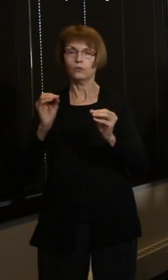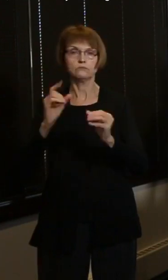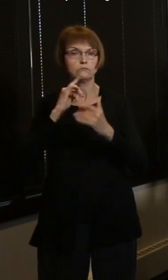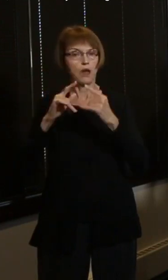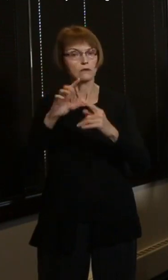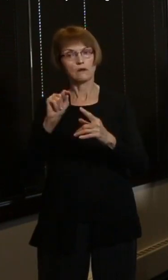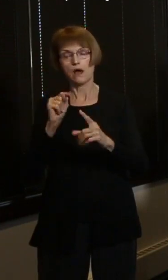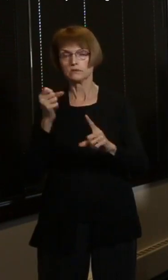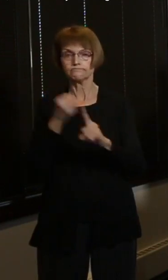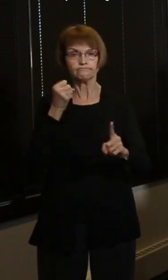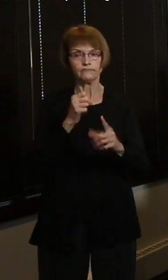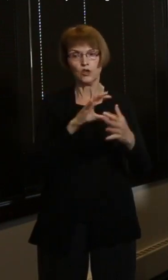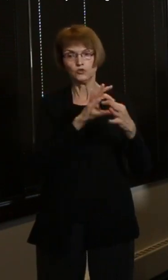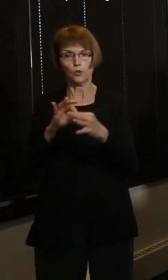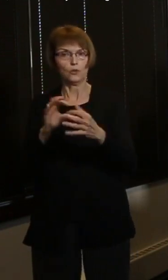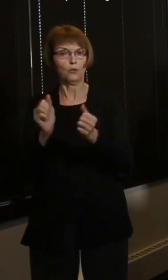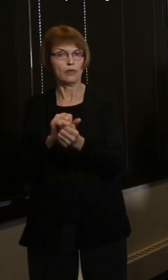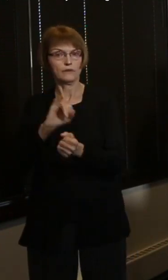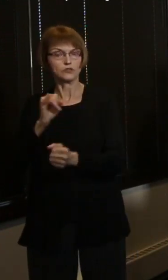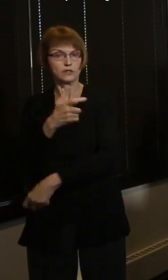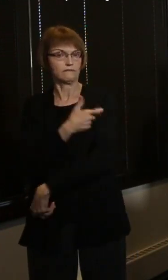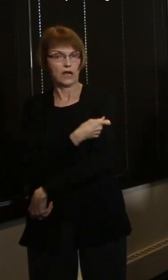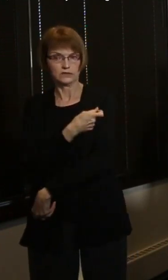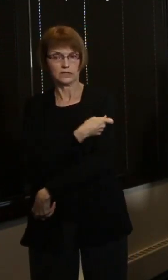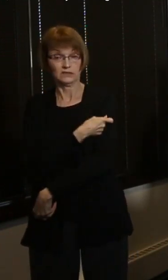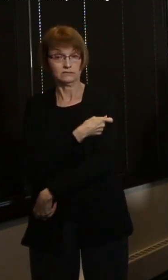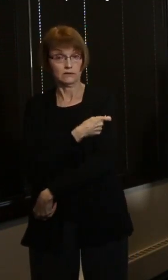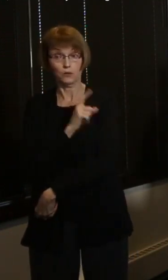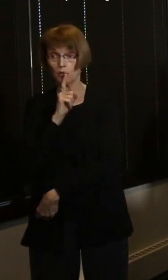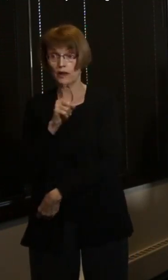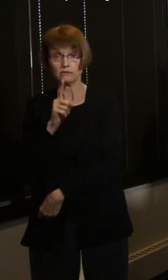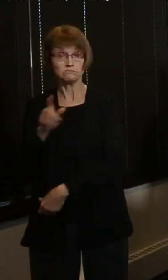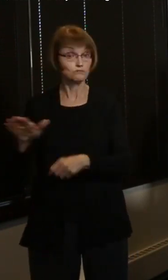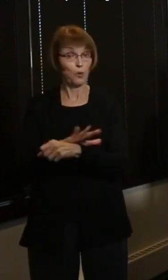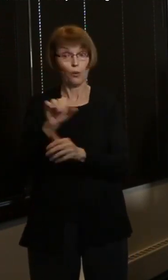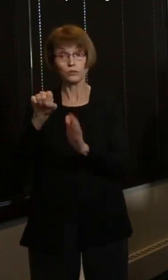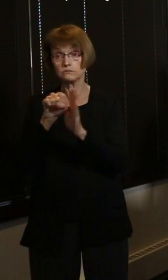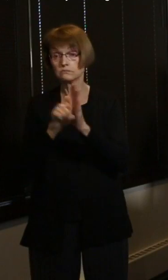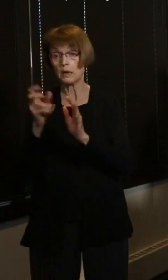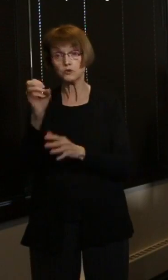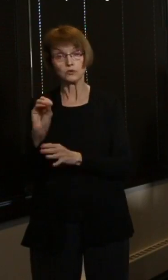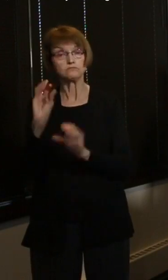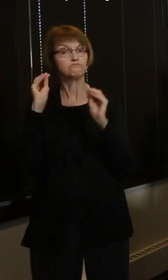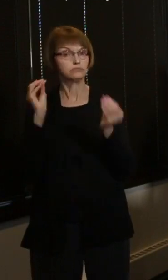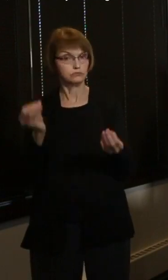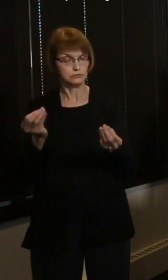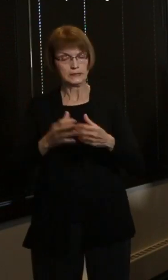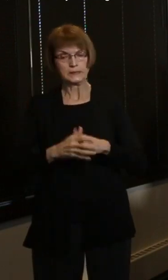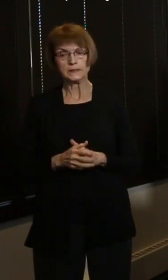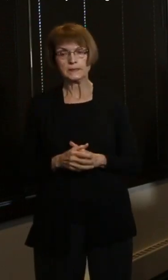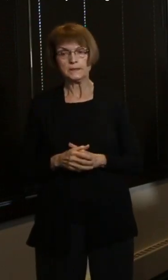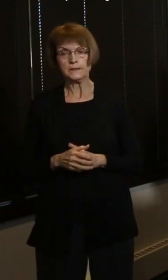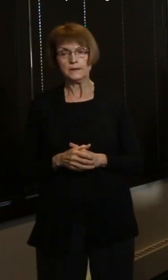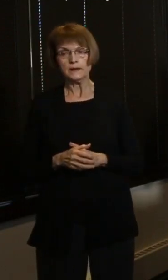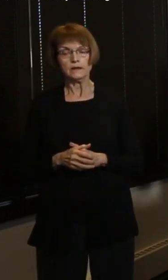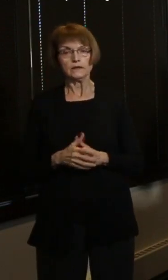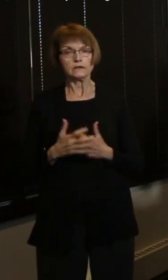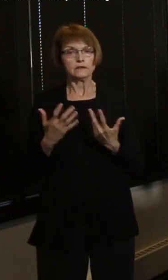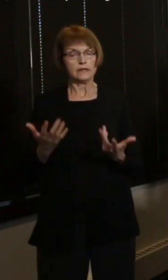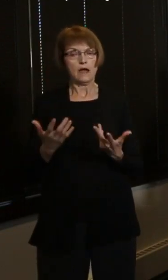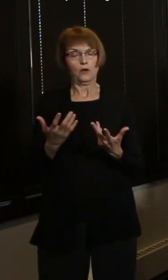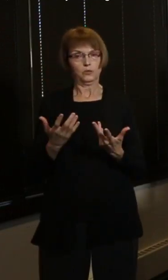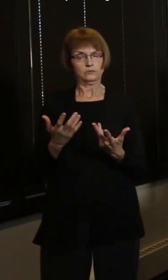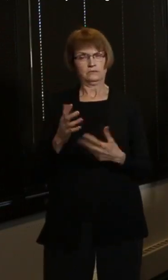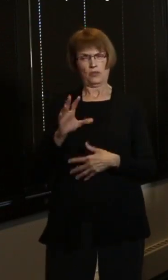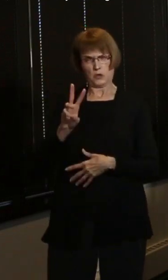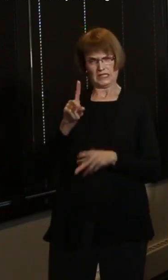clots associated with the vaccine throughout the state of Missouri. Now, just to review who these cases were